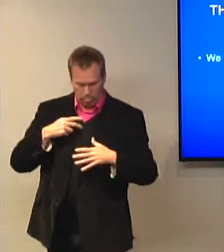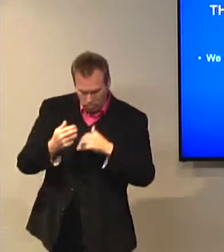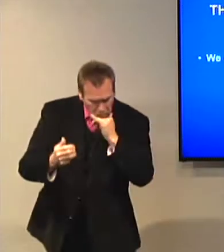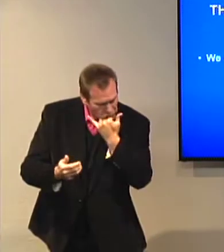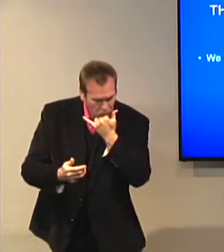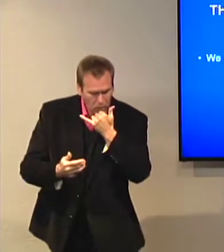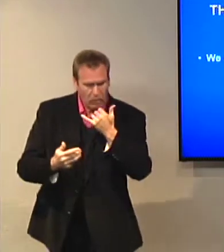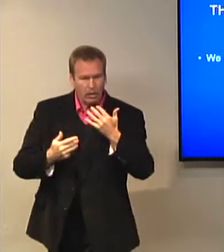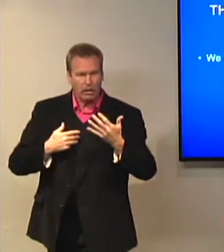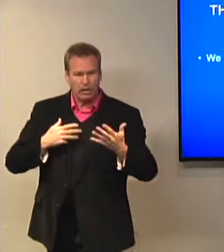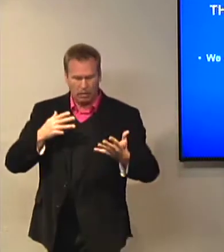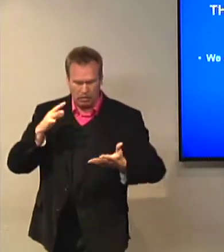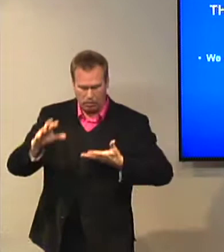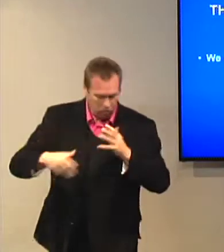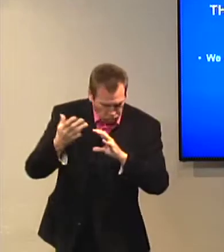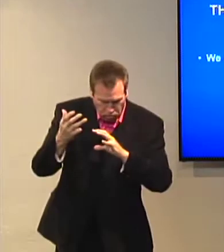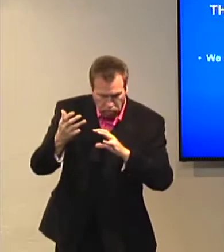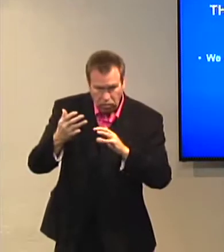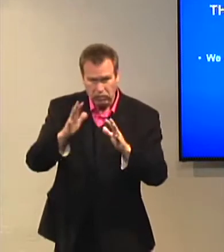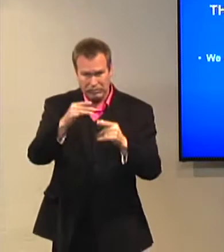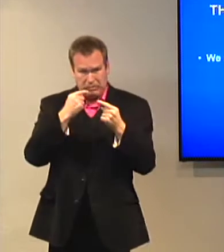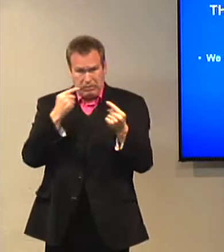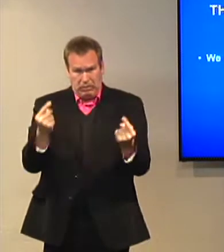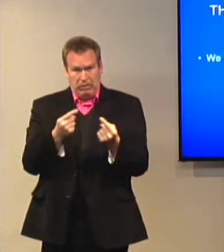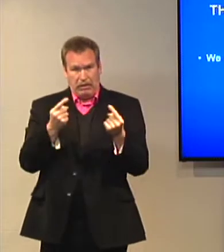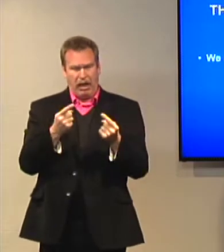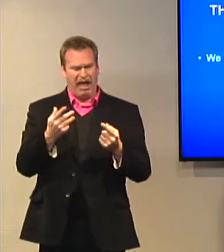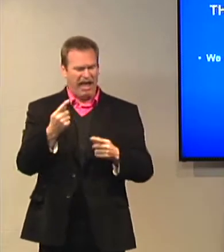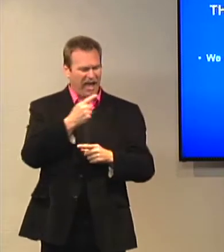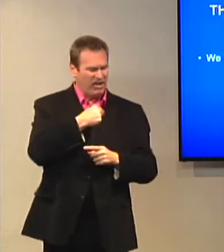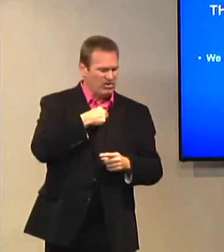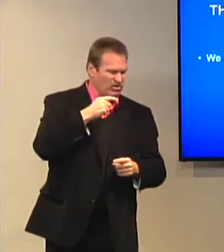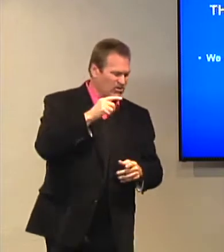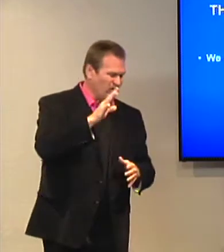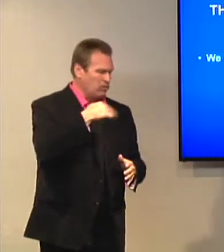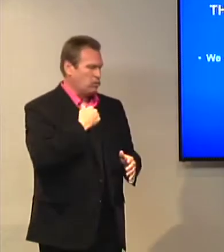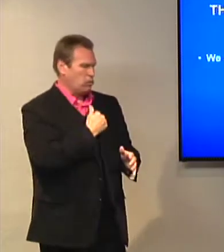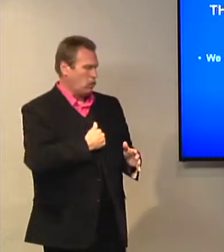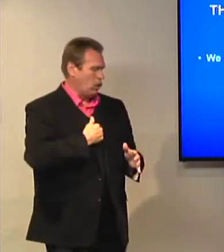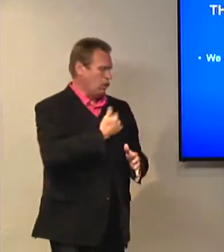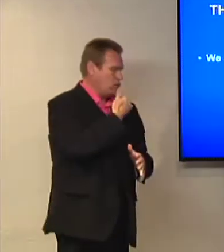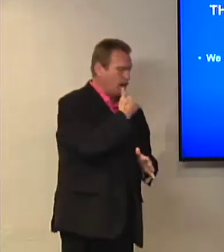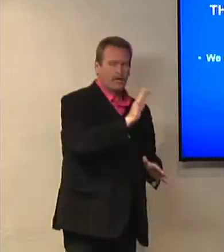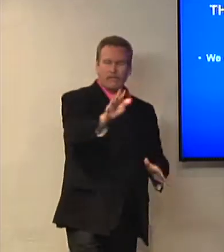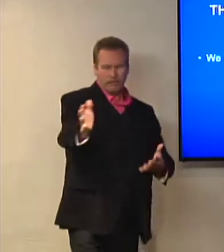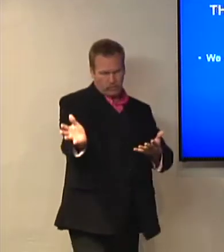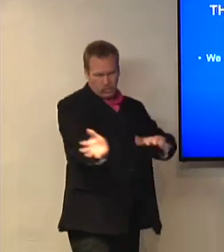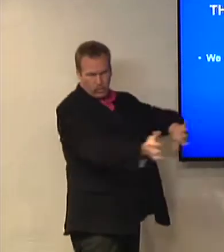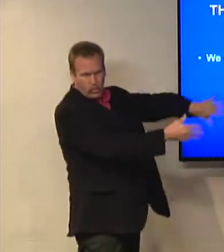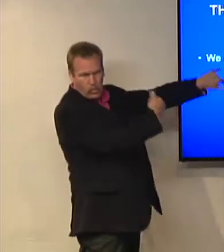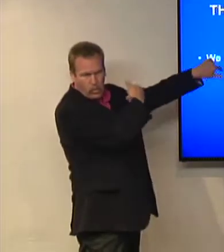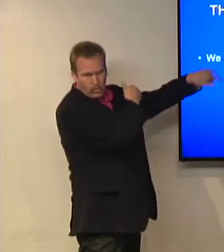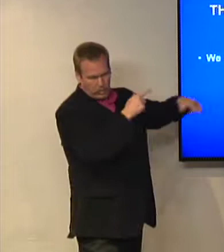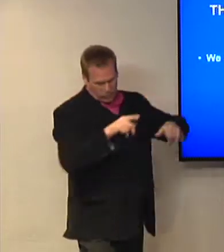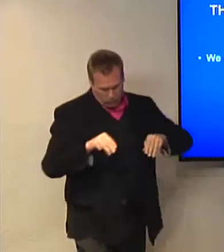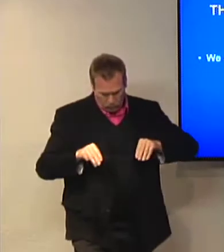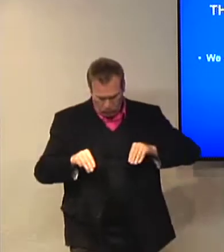we need to forget our past sins. We need to forget the wrong that we have done back there. I mean, once you have repented of